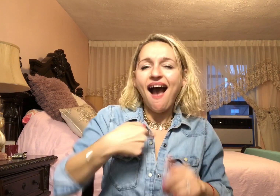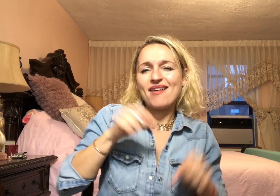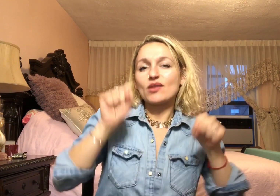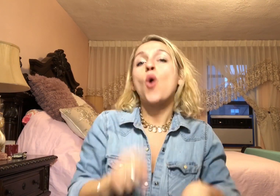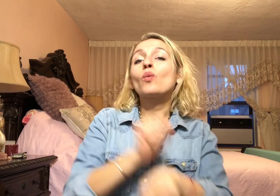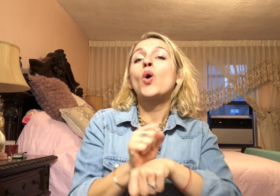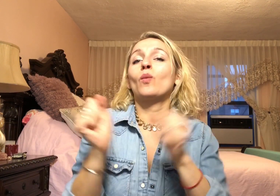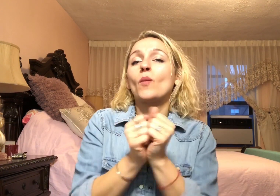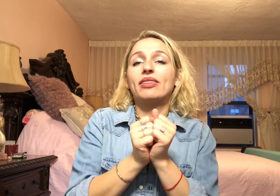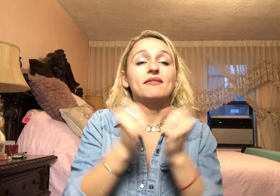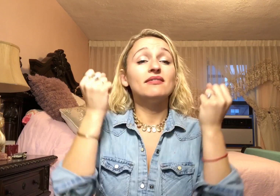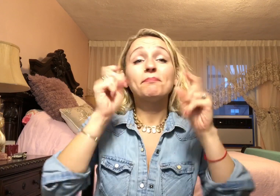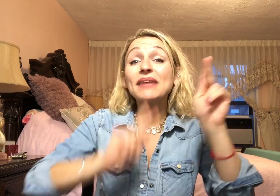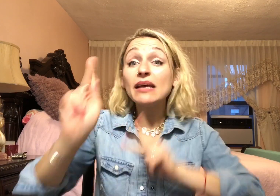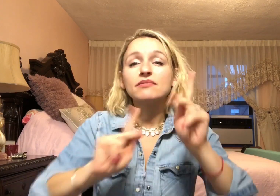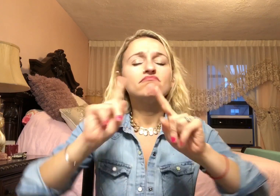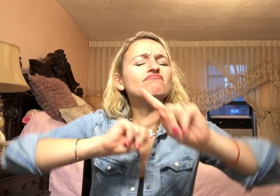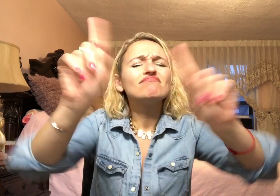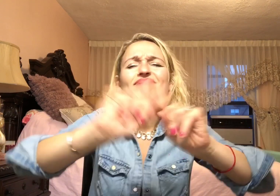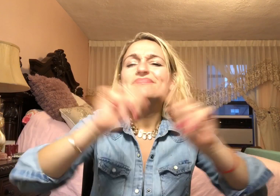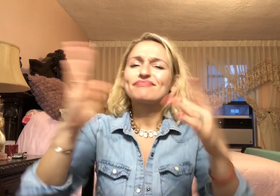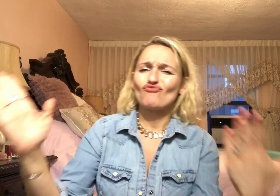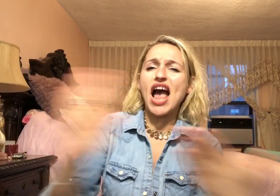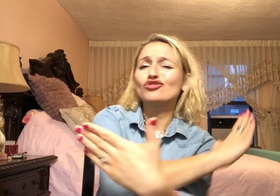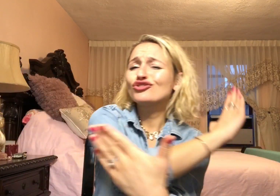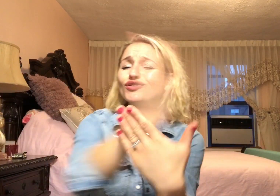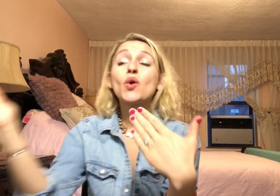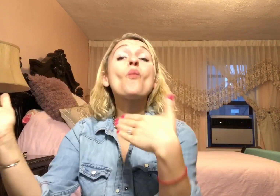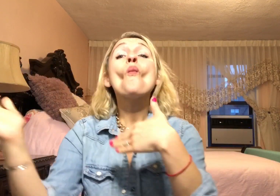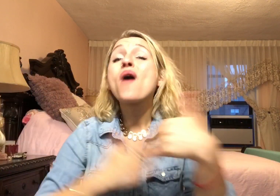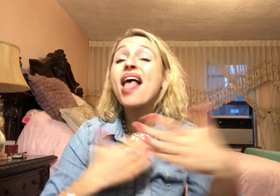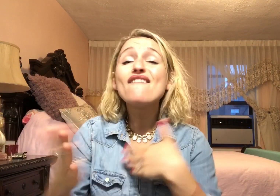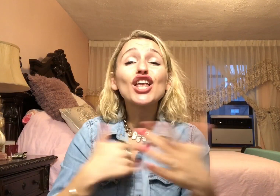can work with a variety of people, young to old.